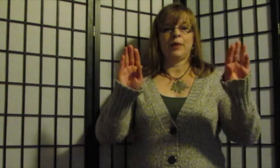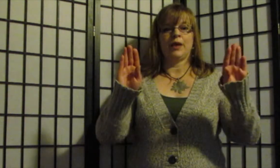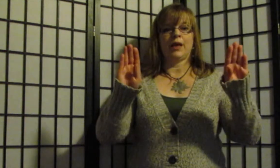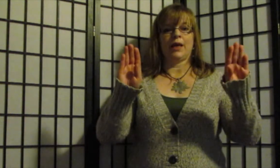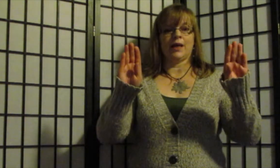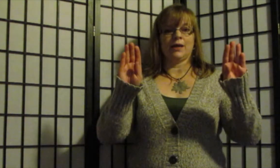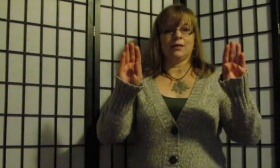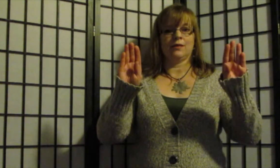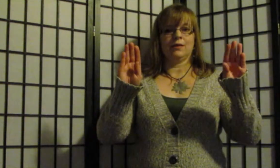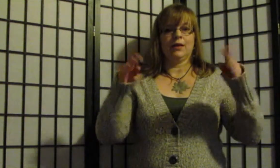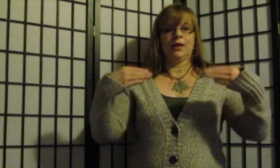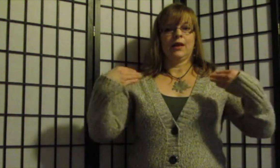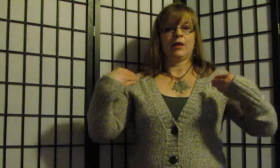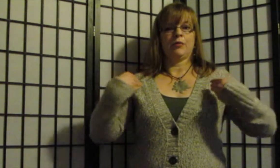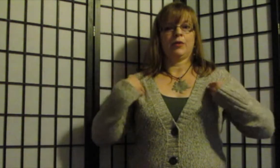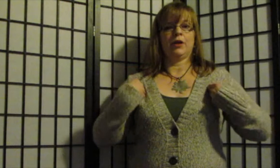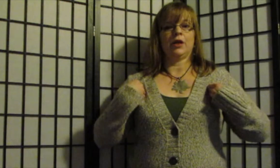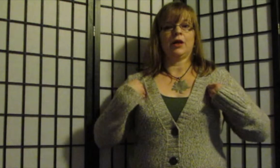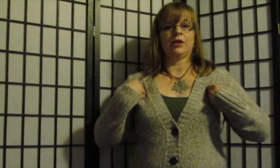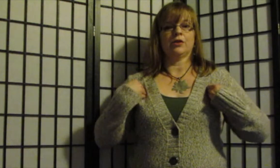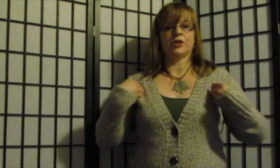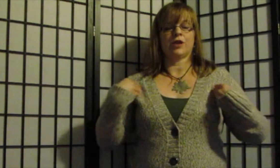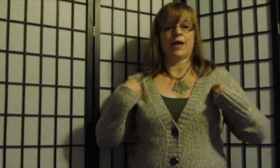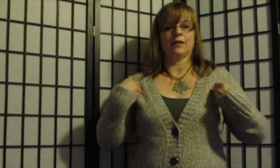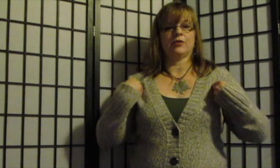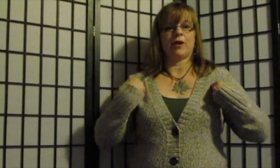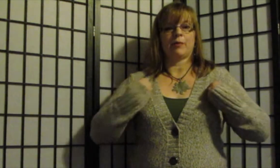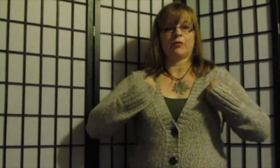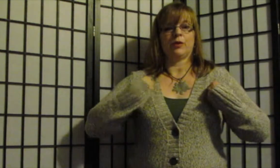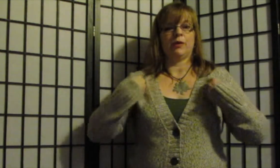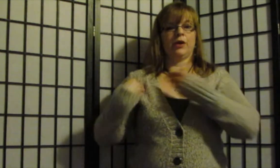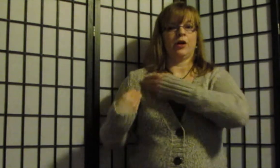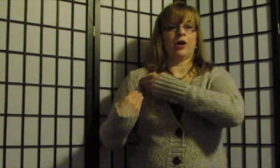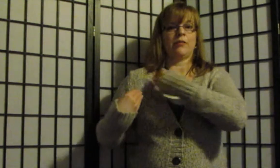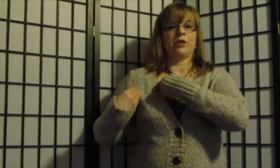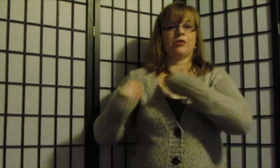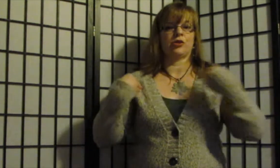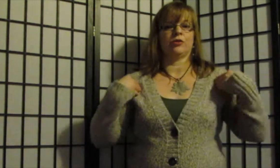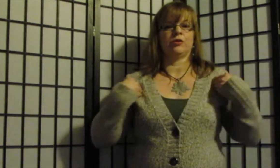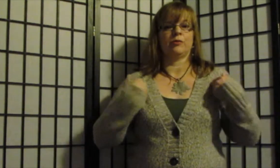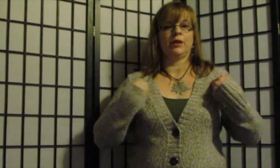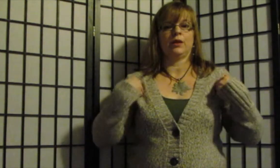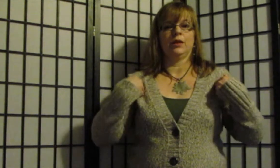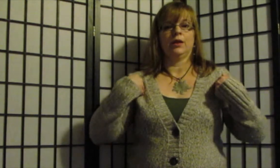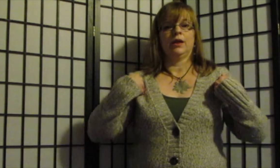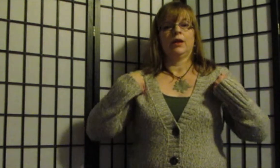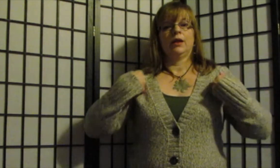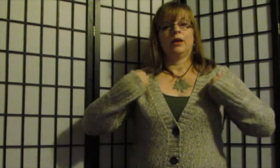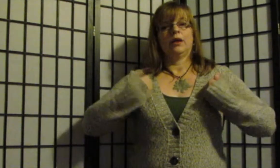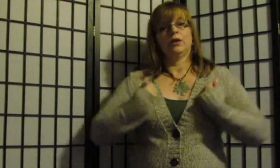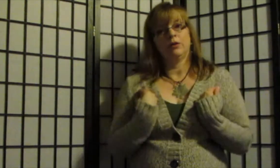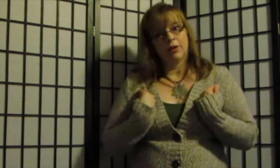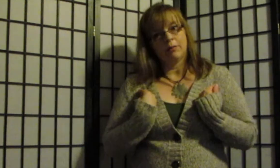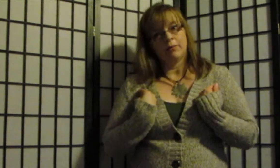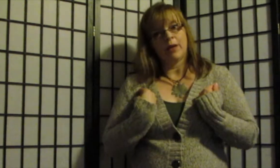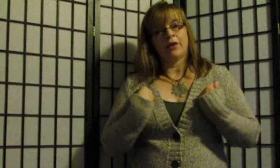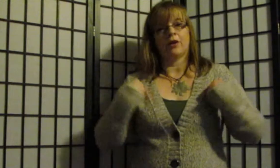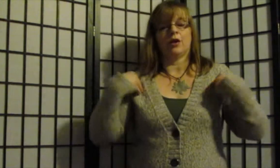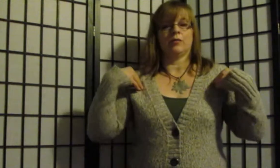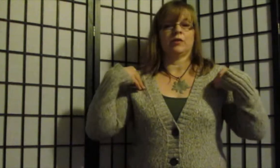B hands, and you put it on your chest, right between where your arm and your shoulders meet, and you make your arms